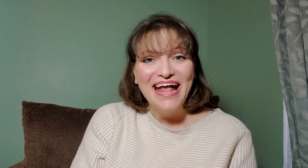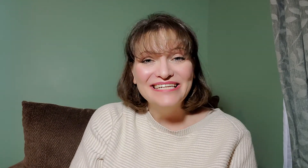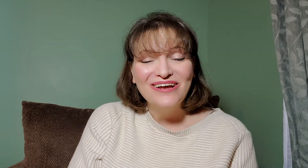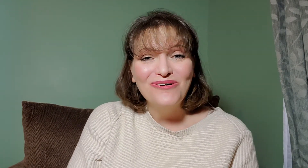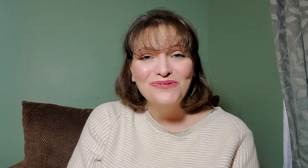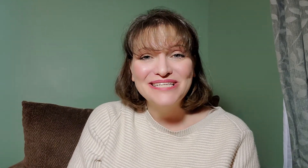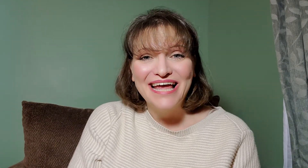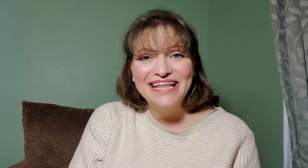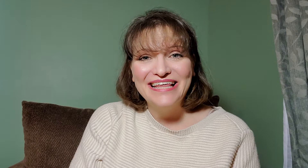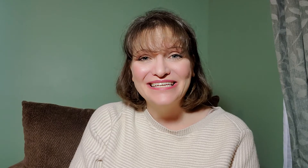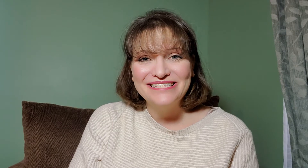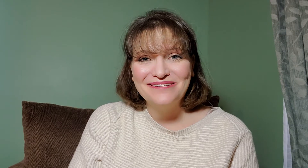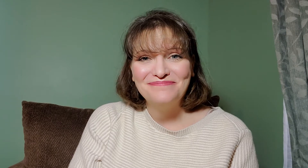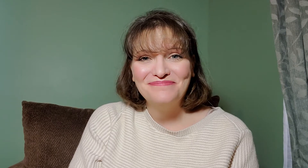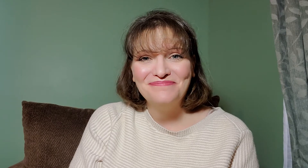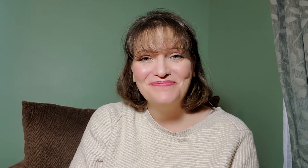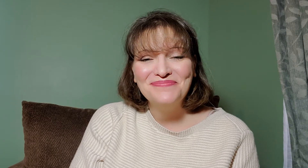it goes like this.